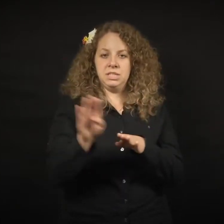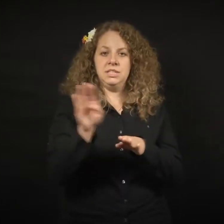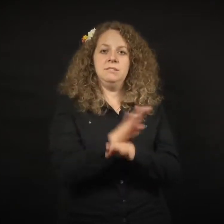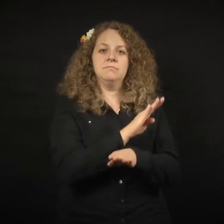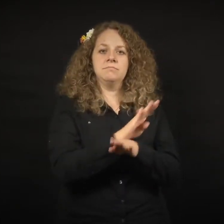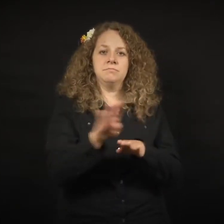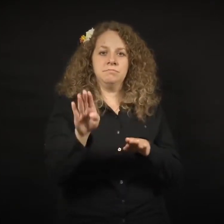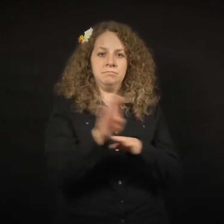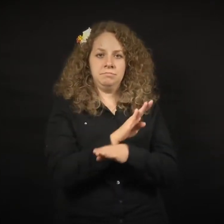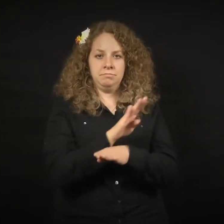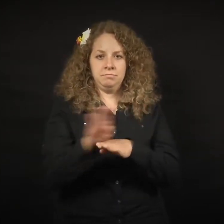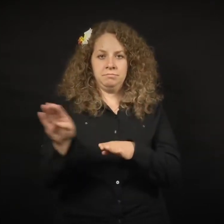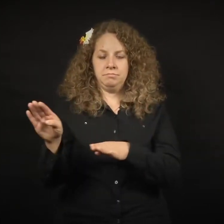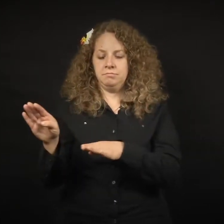Busy.